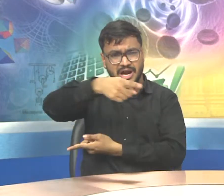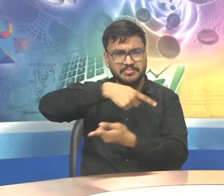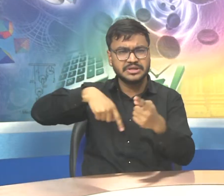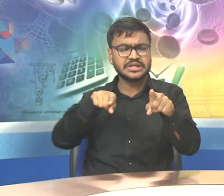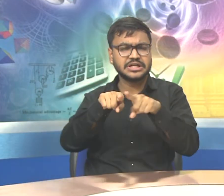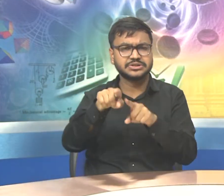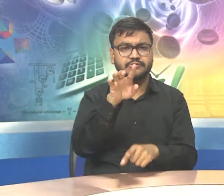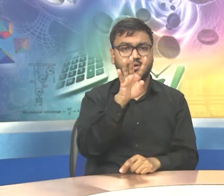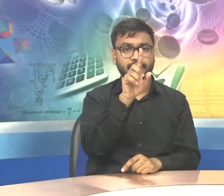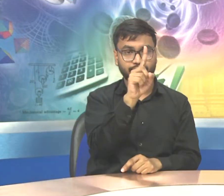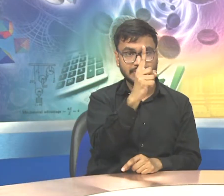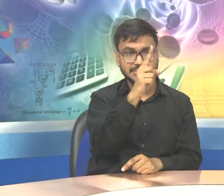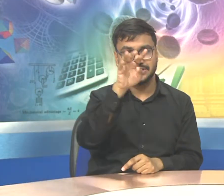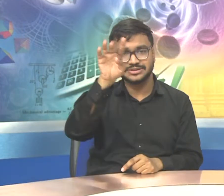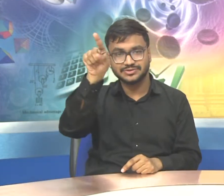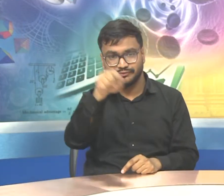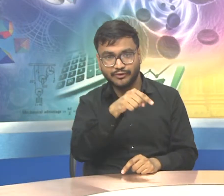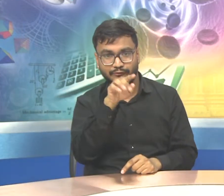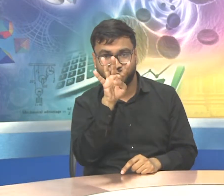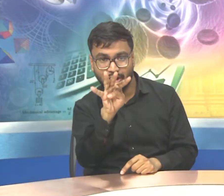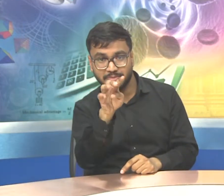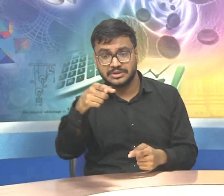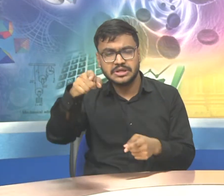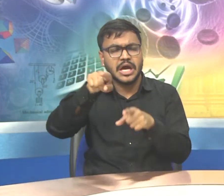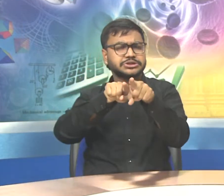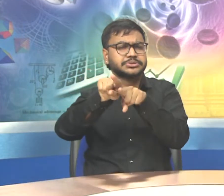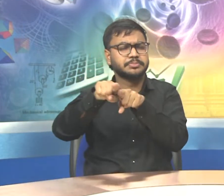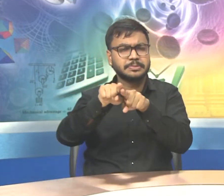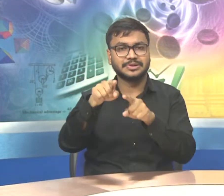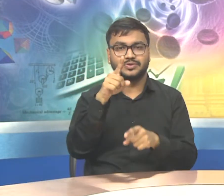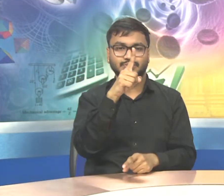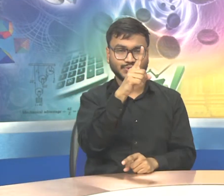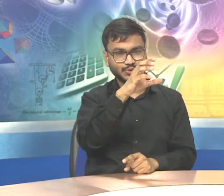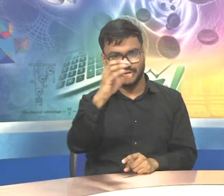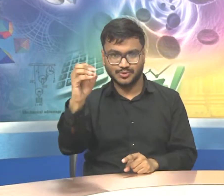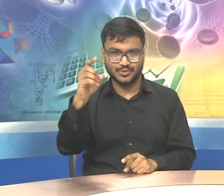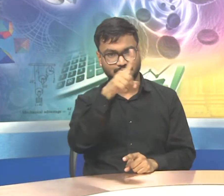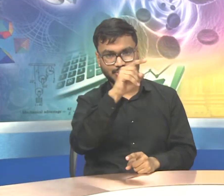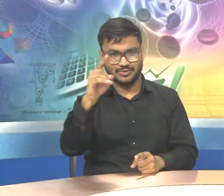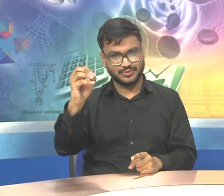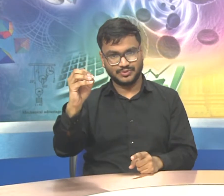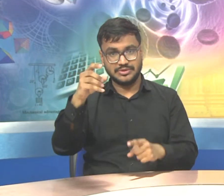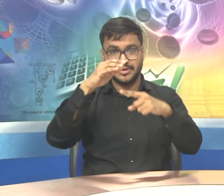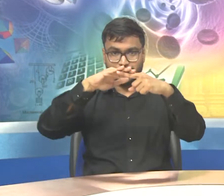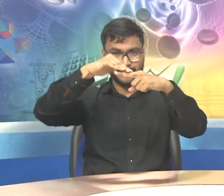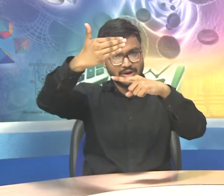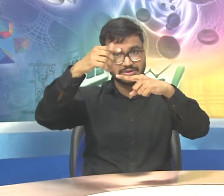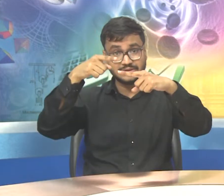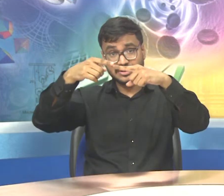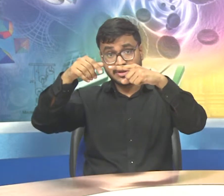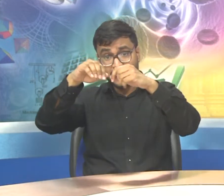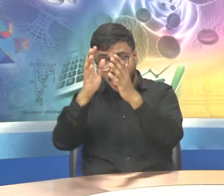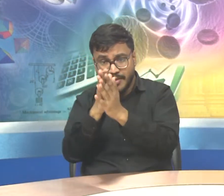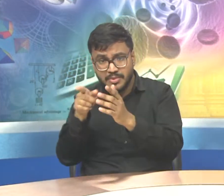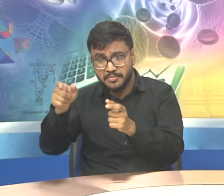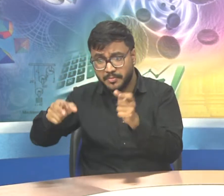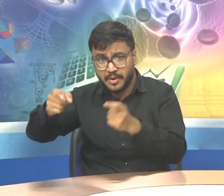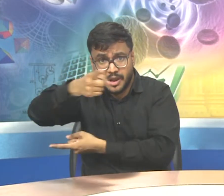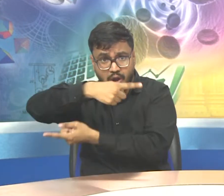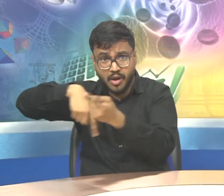Resolution can be moved only after a notice has been given by at least 1/4 of